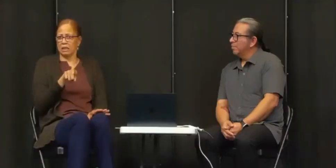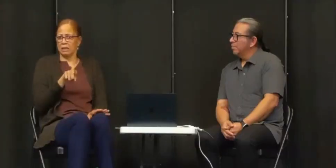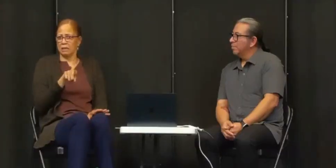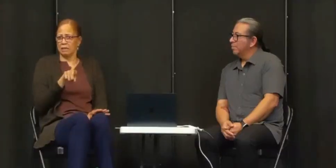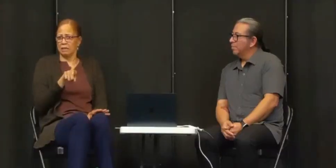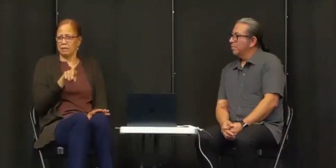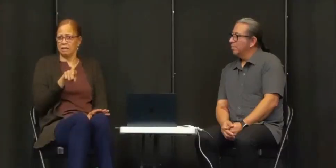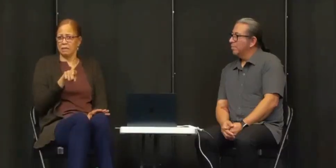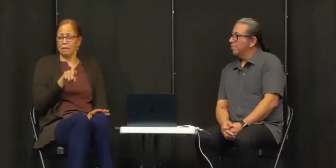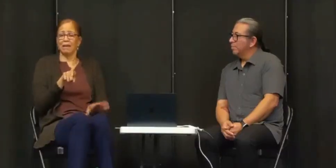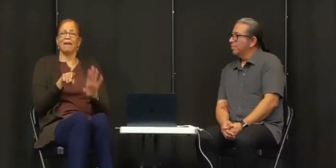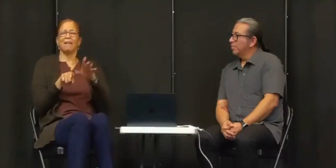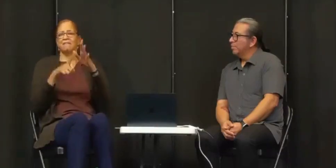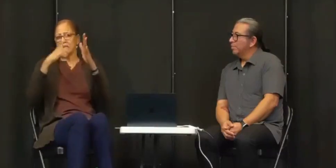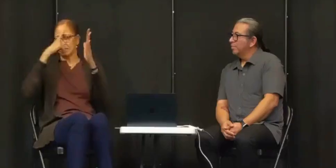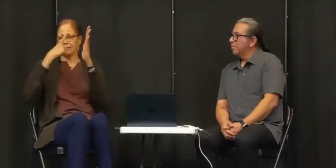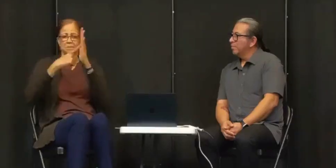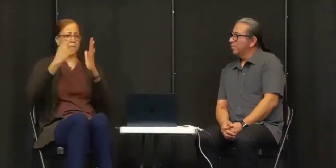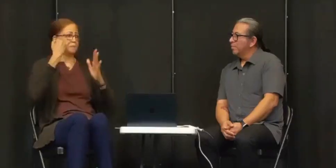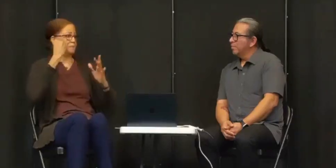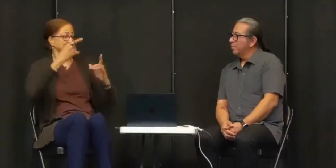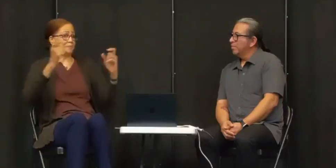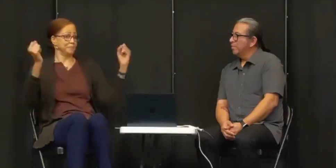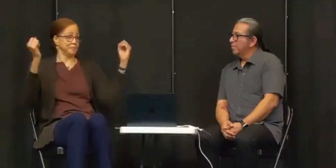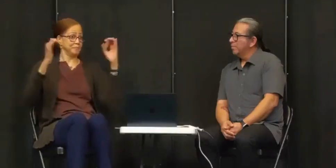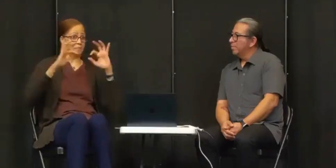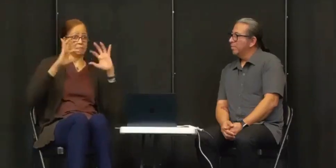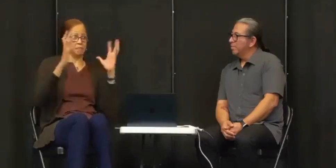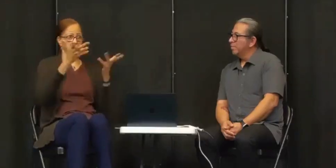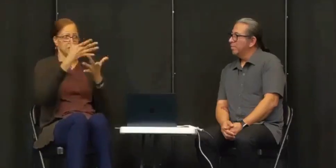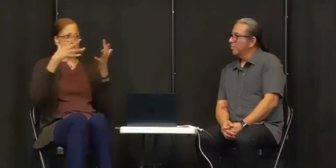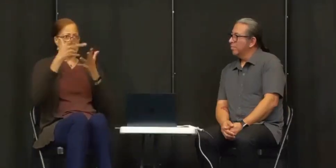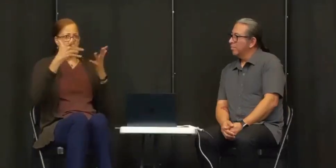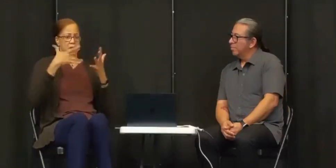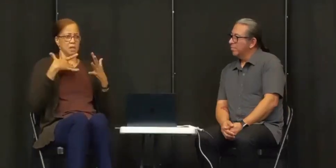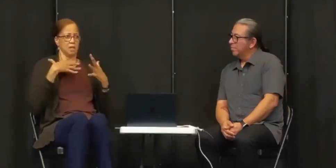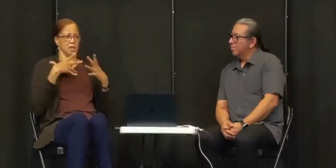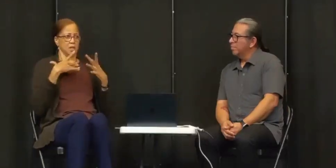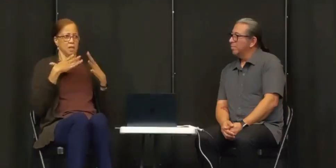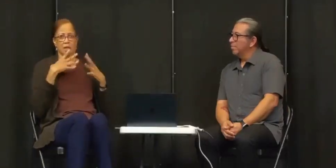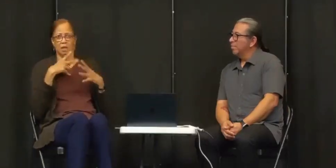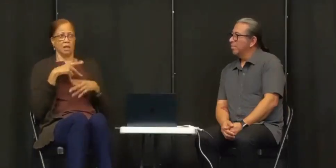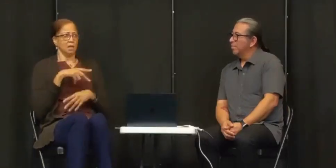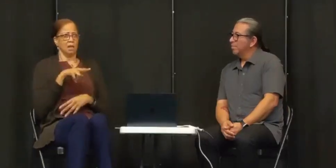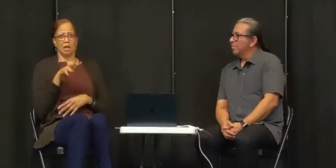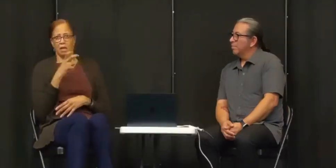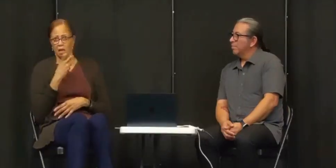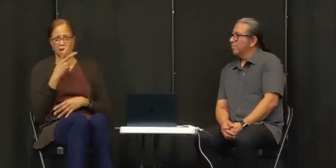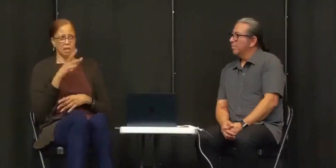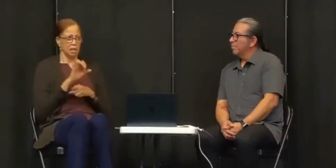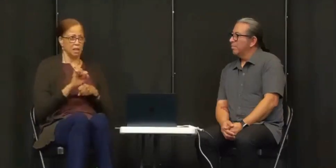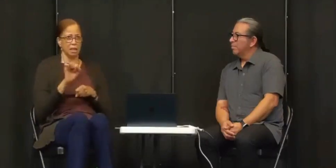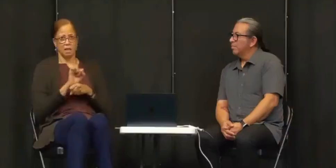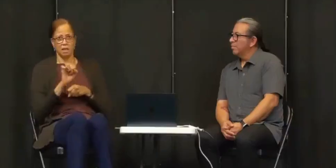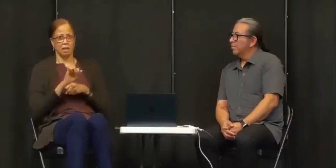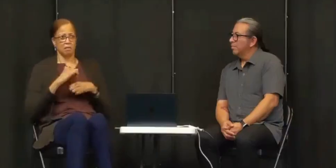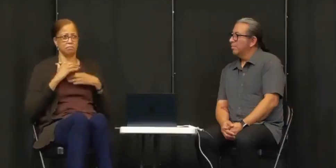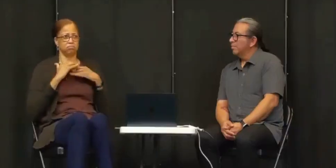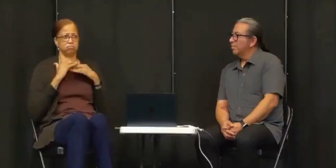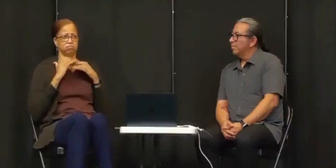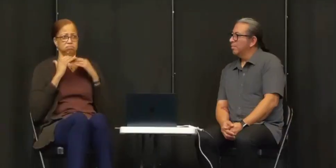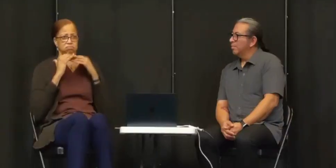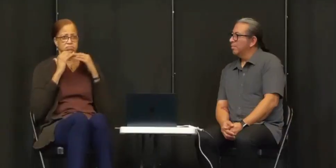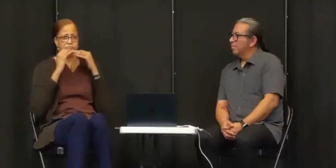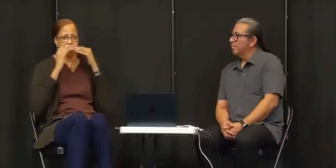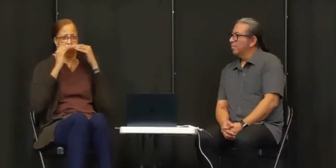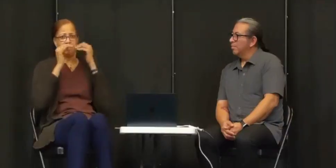know clearly what you need. And here's an example. Okay, you're at a family gathering and everyone is talking, and it's very